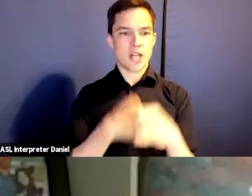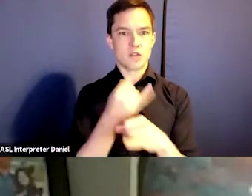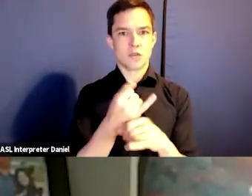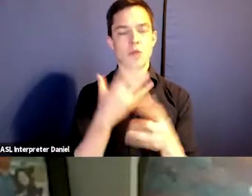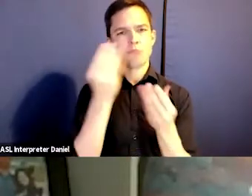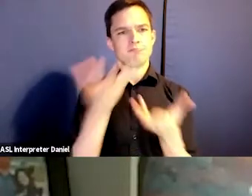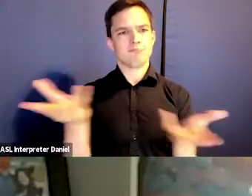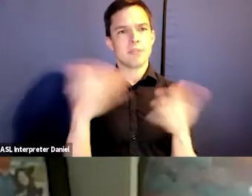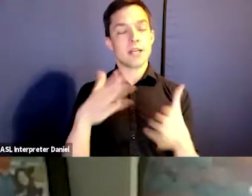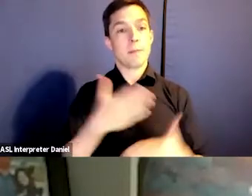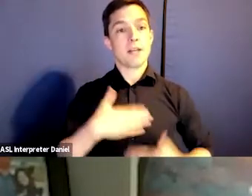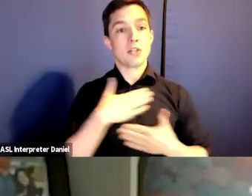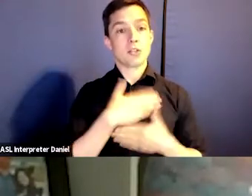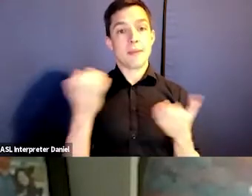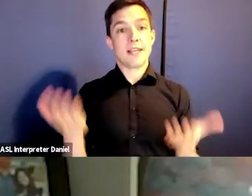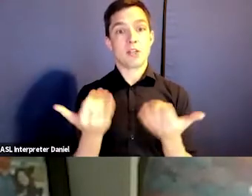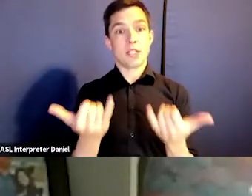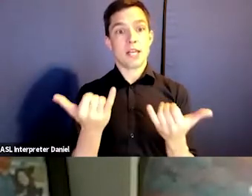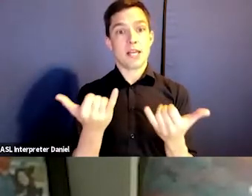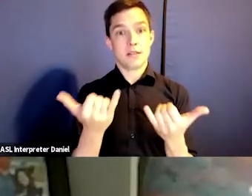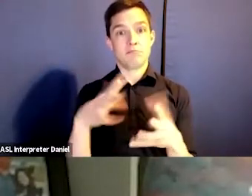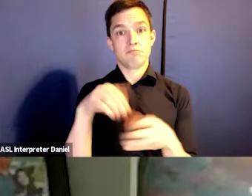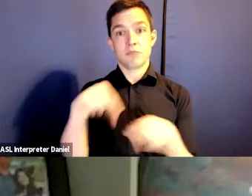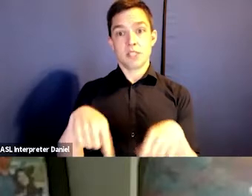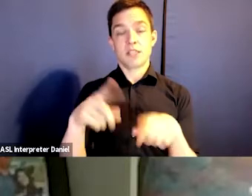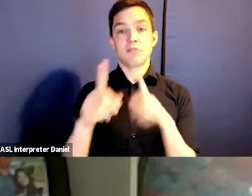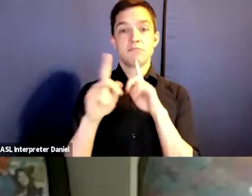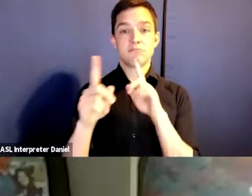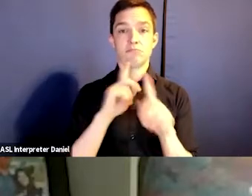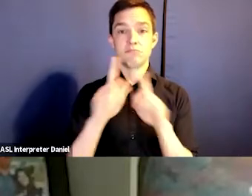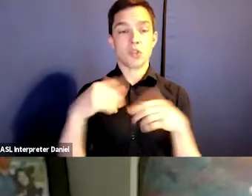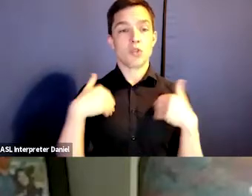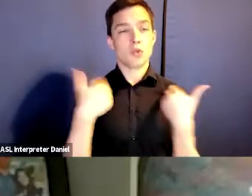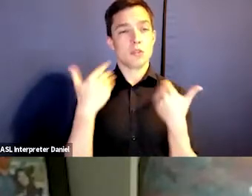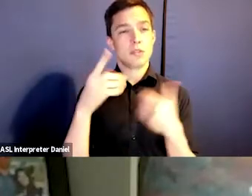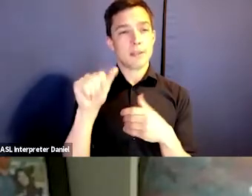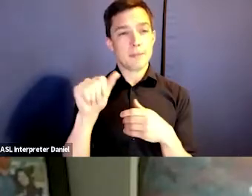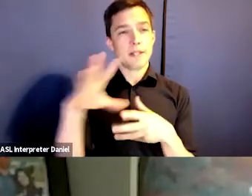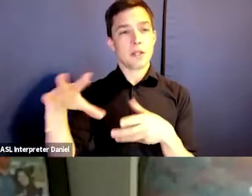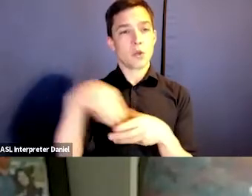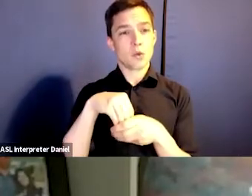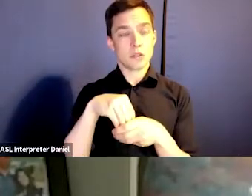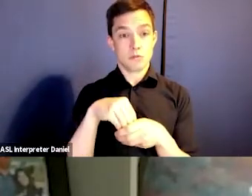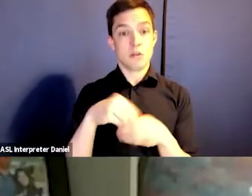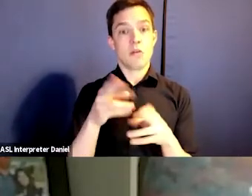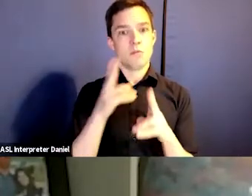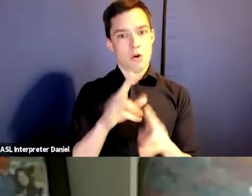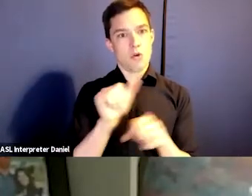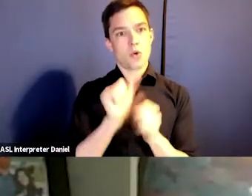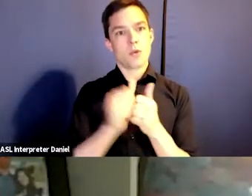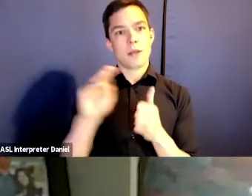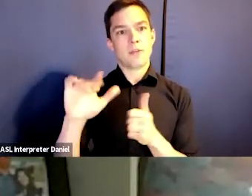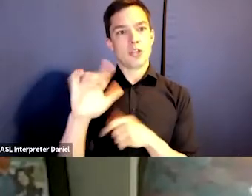is a pleasure to be here today, participating in this dialogue on youth and disability inclusion. I am honored to have worked with Michelle during